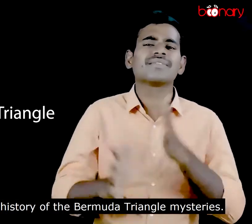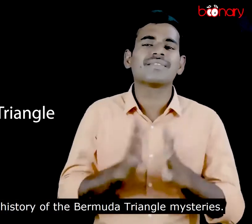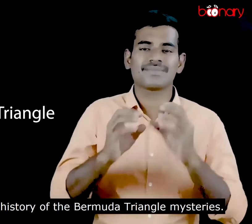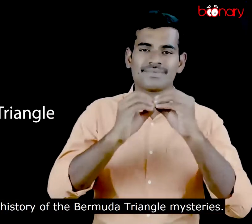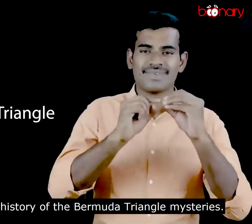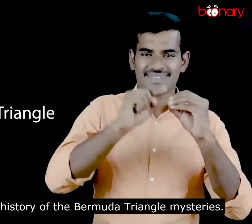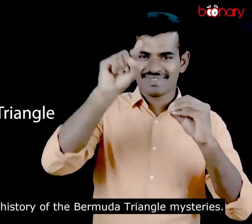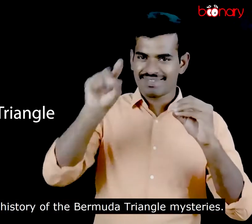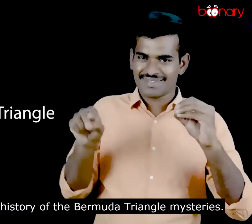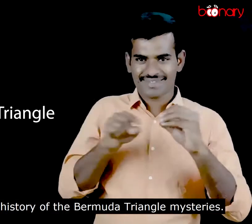mysteries.